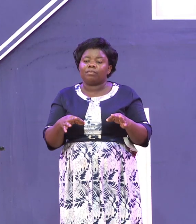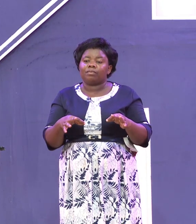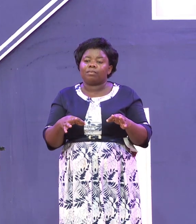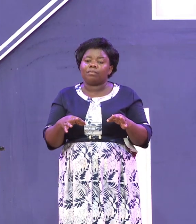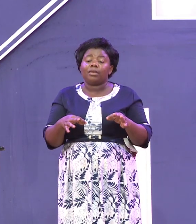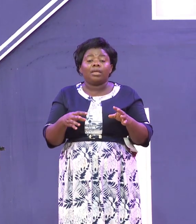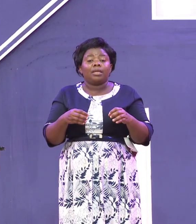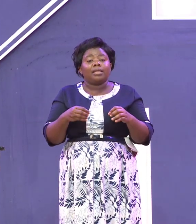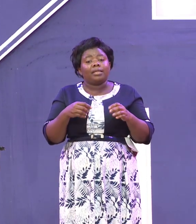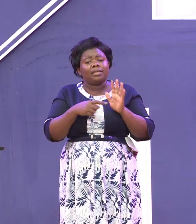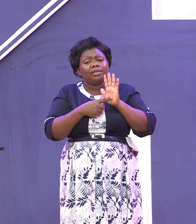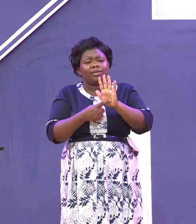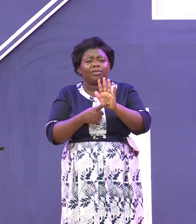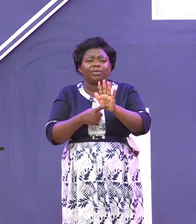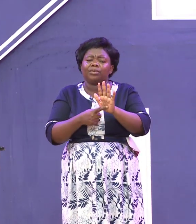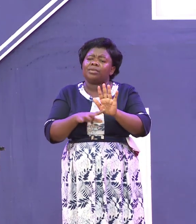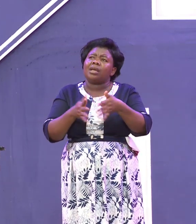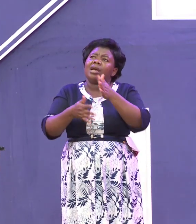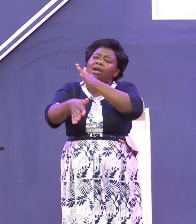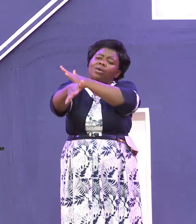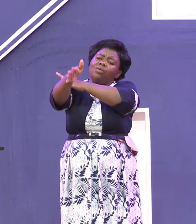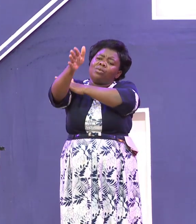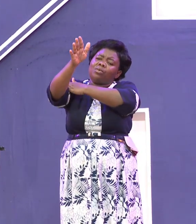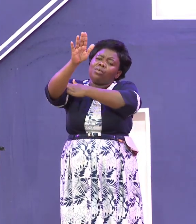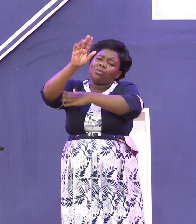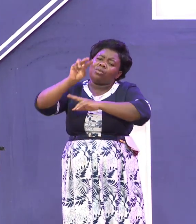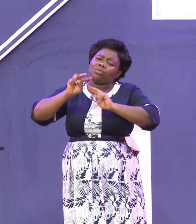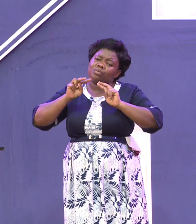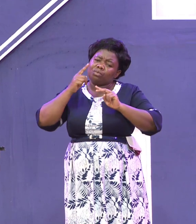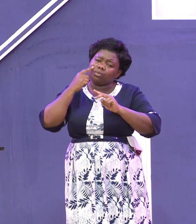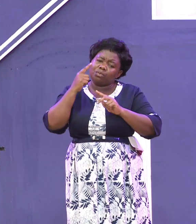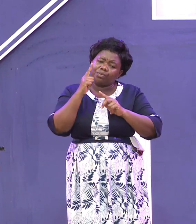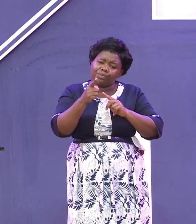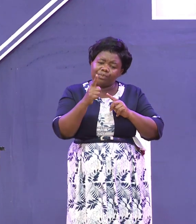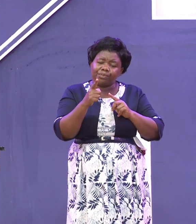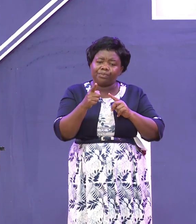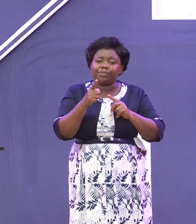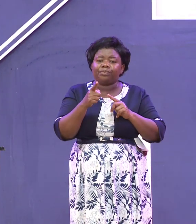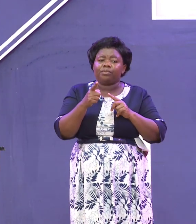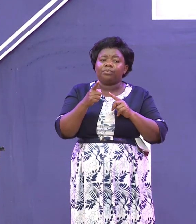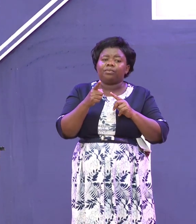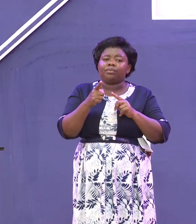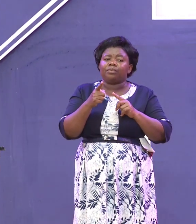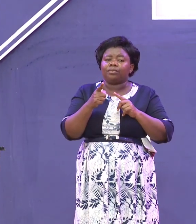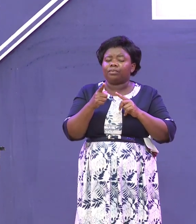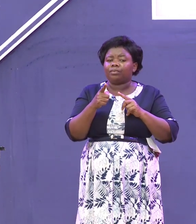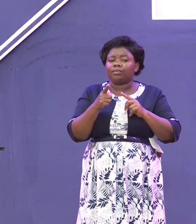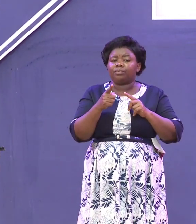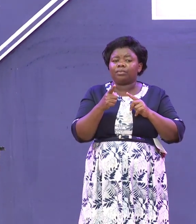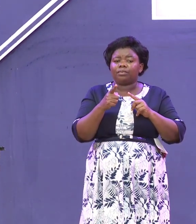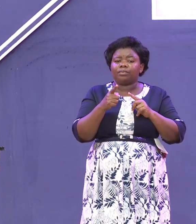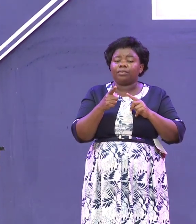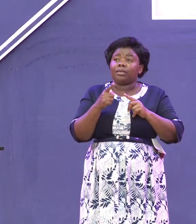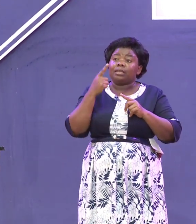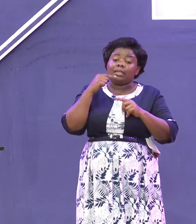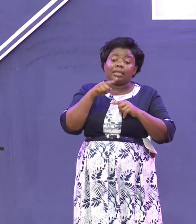Kimuwa ekifaananyi Katonda engeri gy'amulabamu. All this gives him a clear picture of how he considers God.